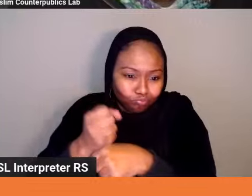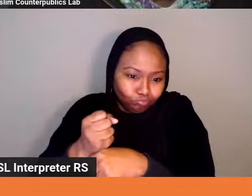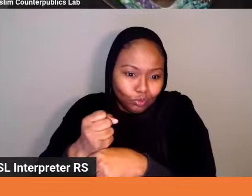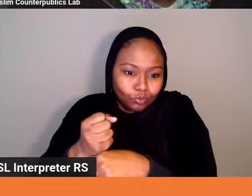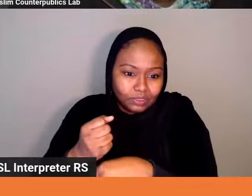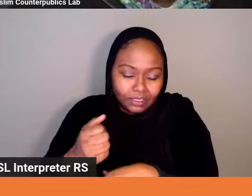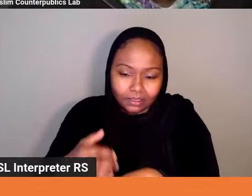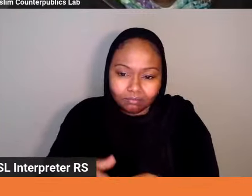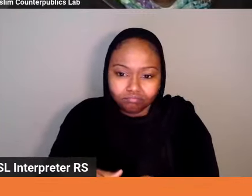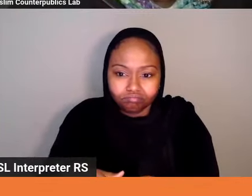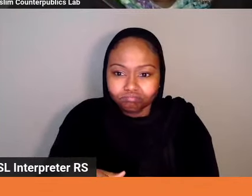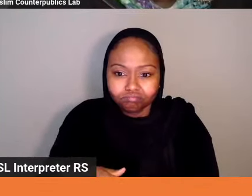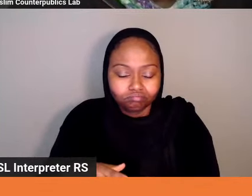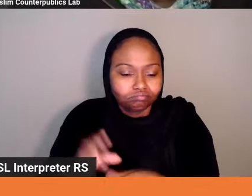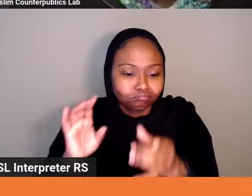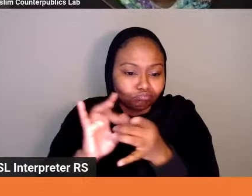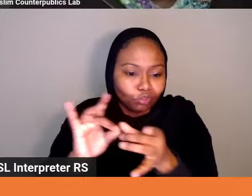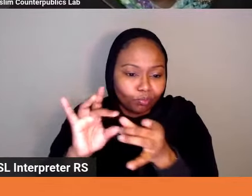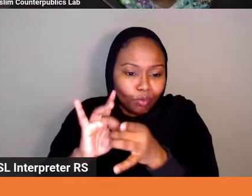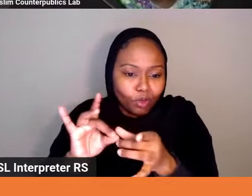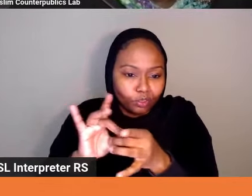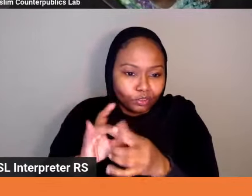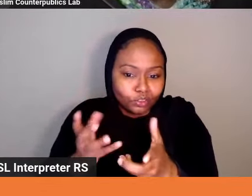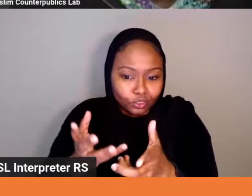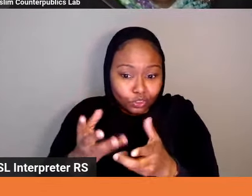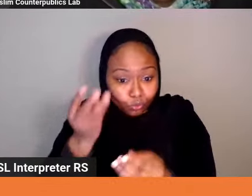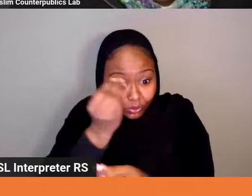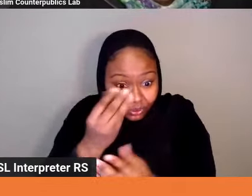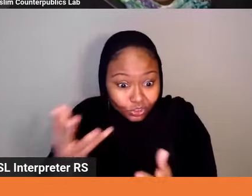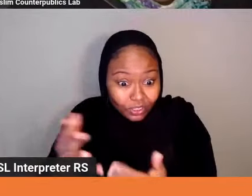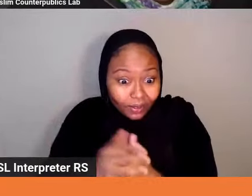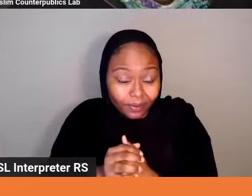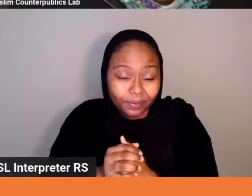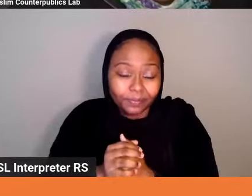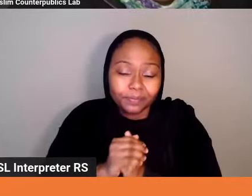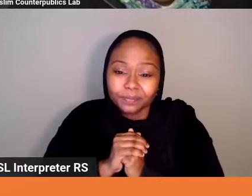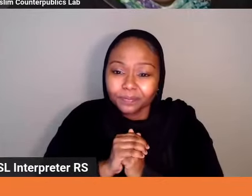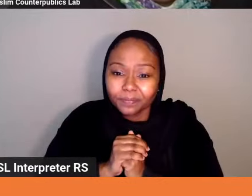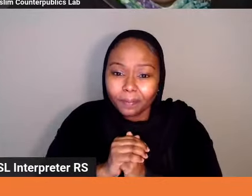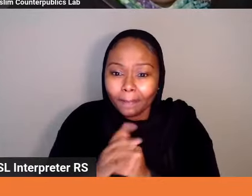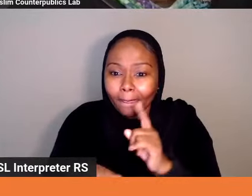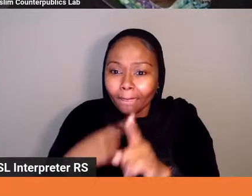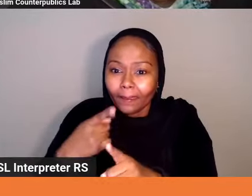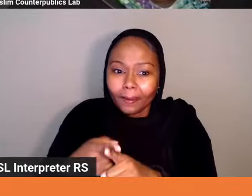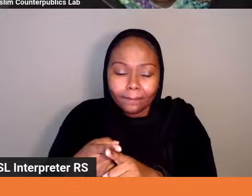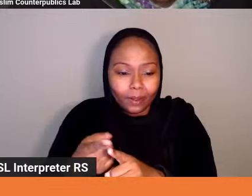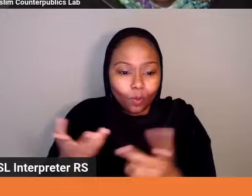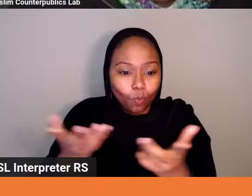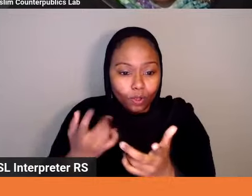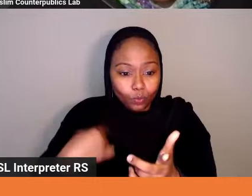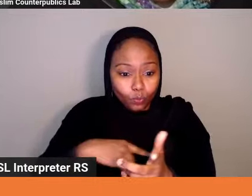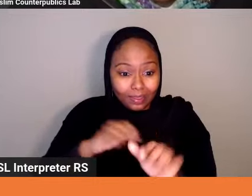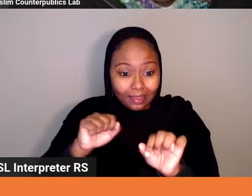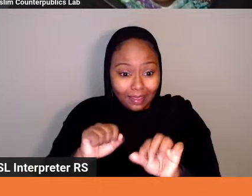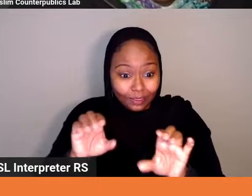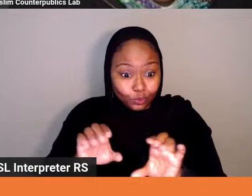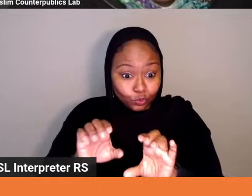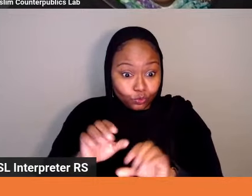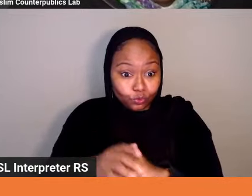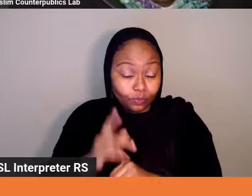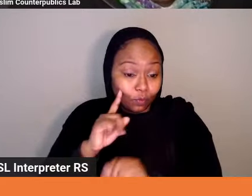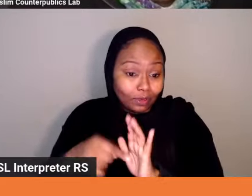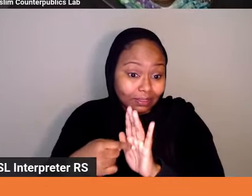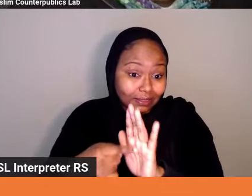you want to leave us with, anything you want to impart to the audience about what we can do, for example, to